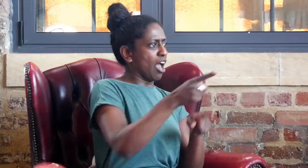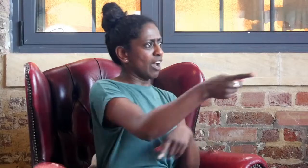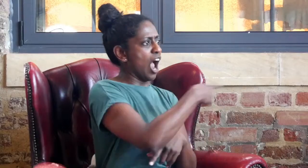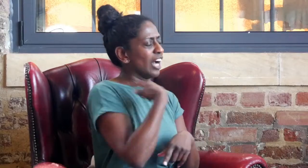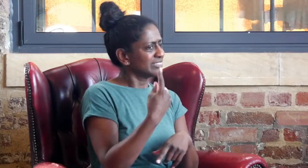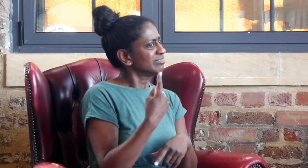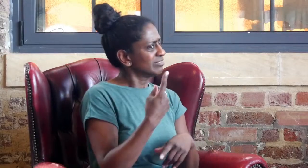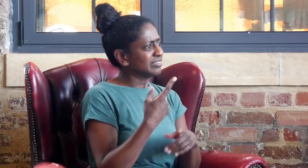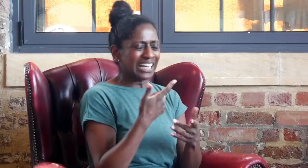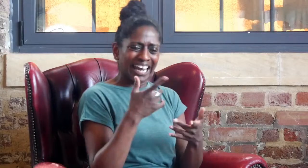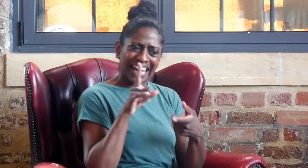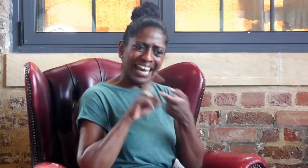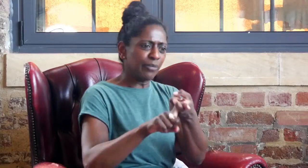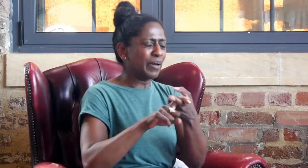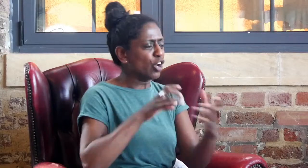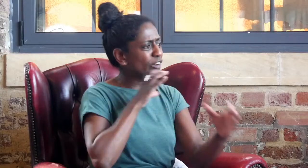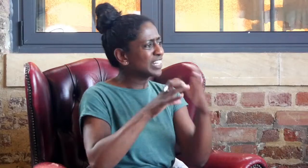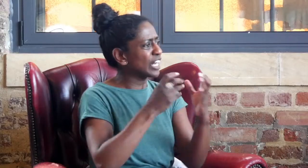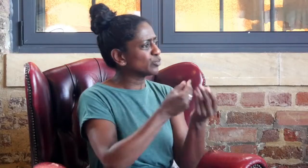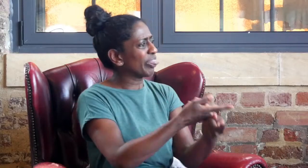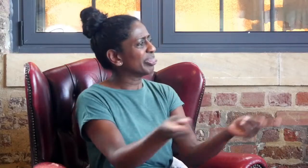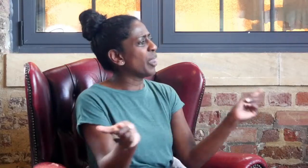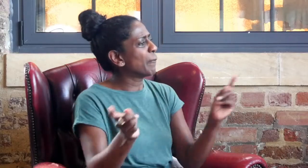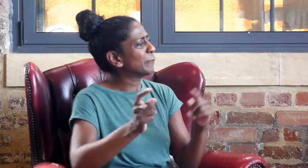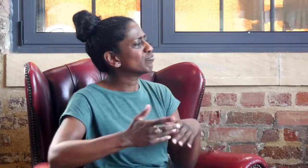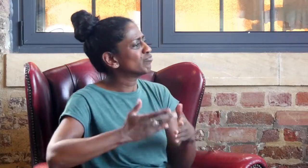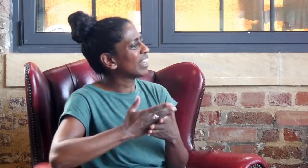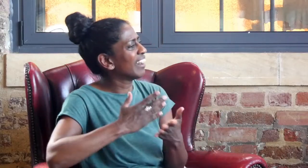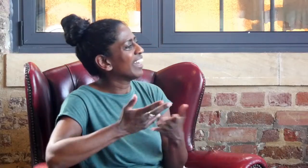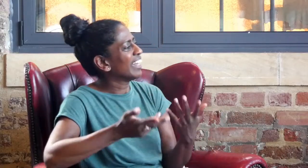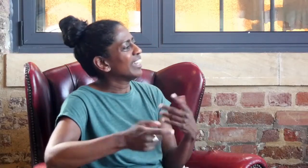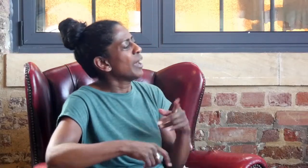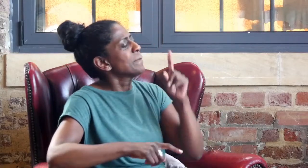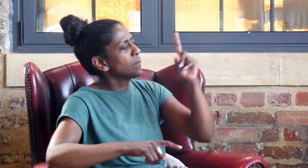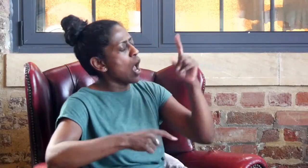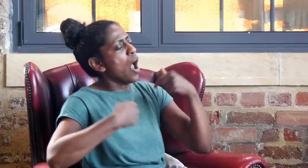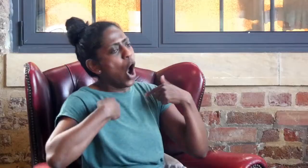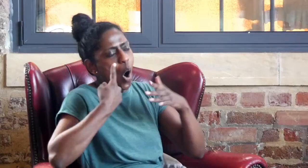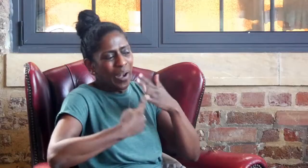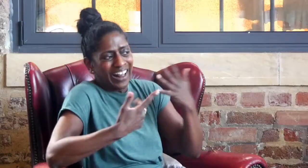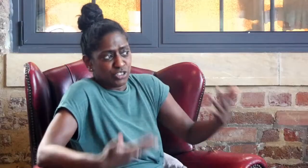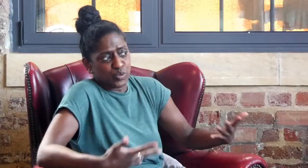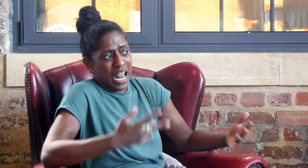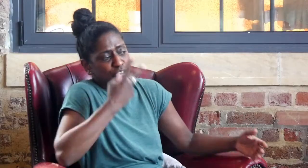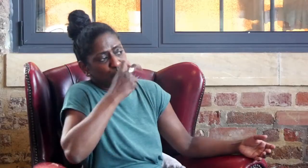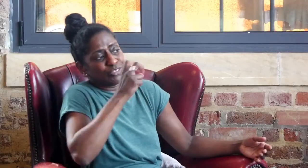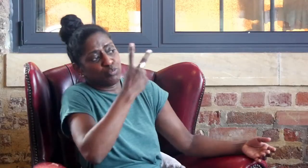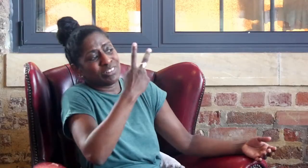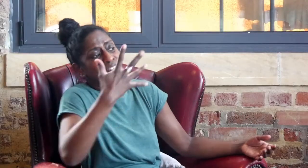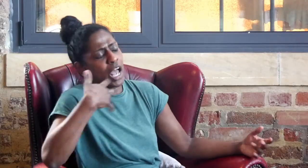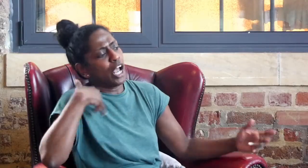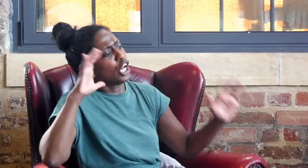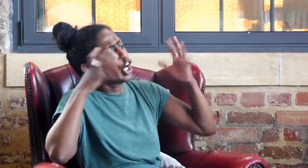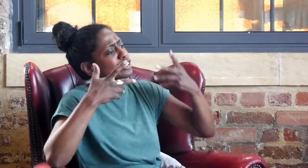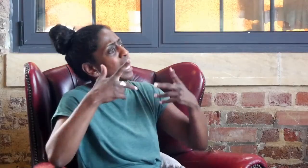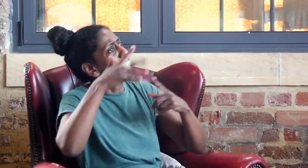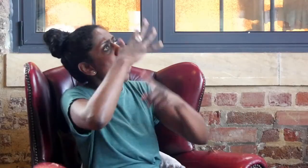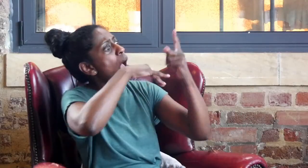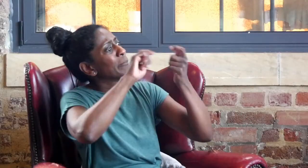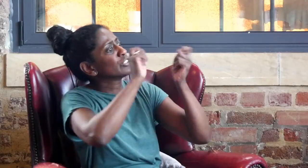alive. I think we just need to keep that conversation going and that connection with nature. So obviously now